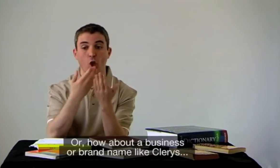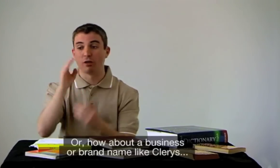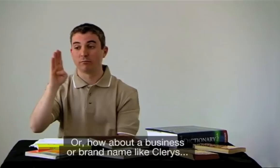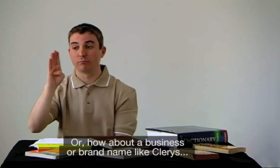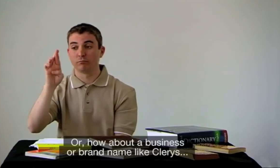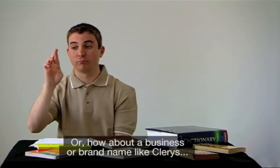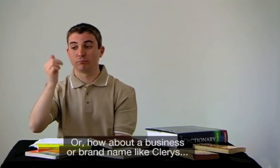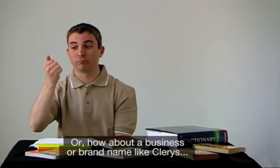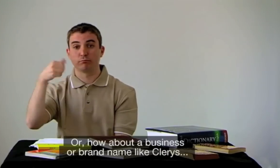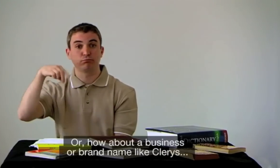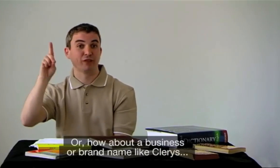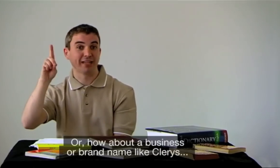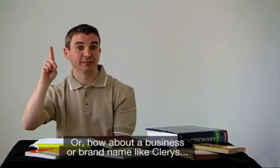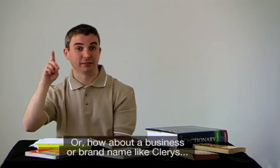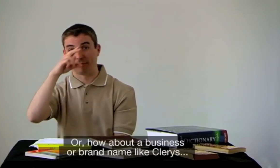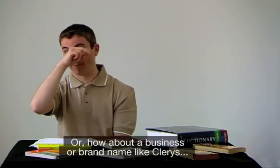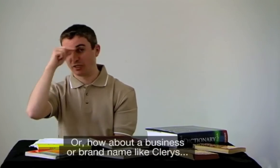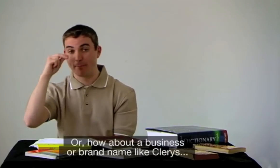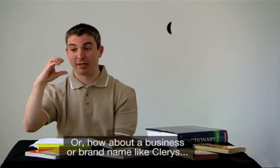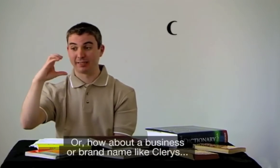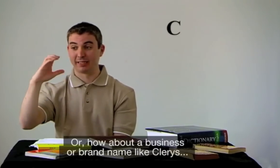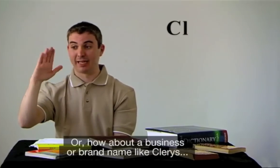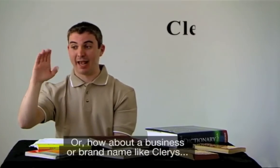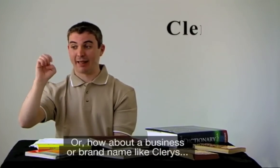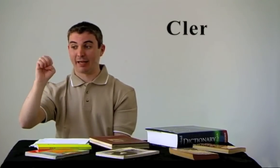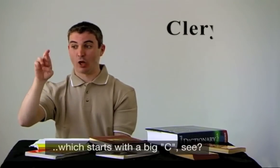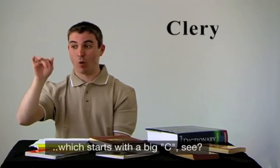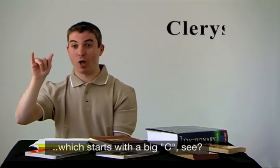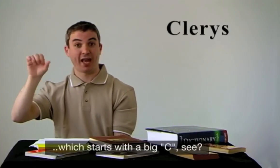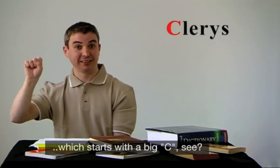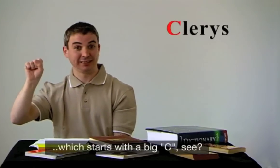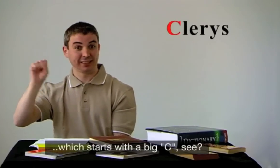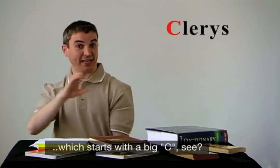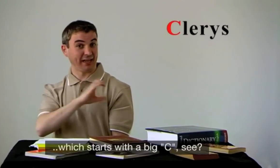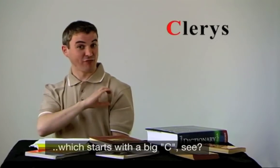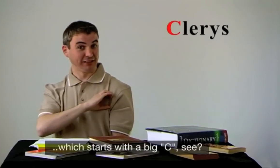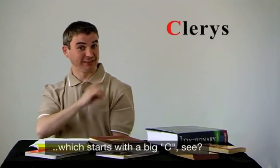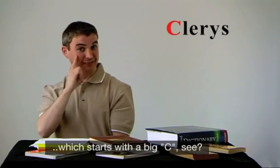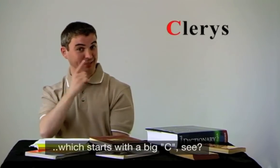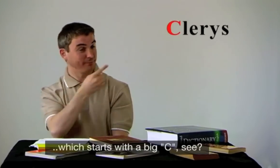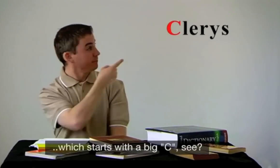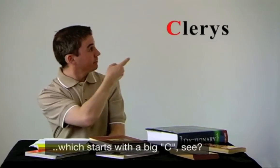a business or brand name, like Cleary's, which starts with a big C.